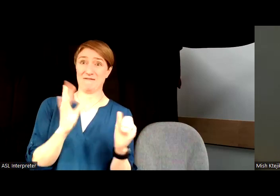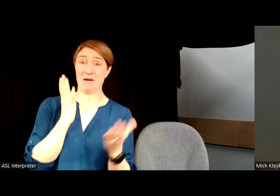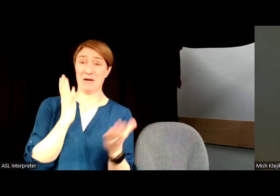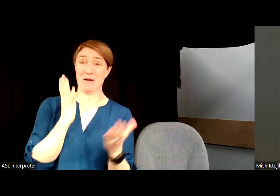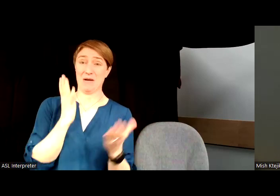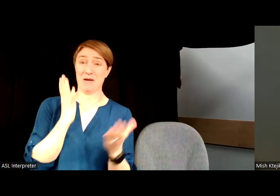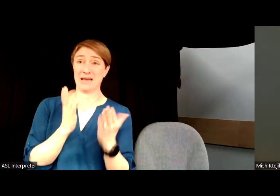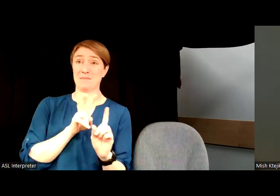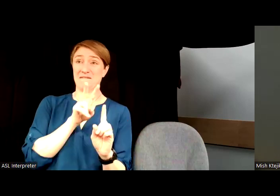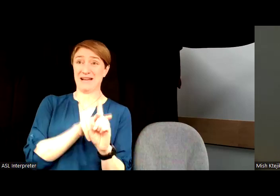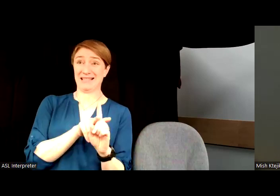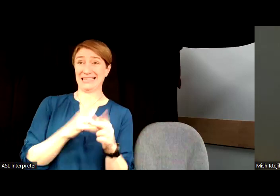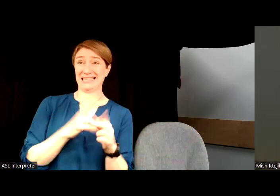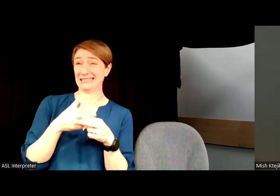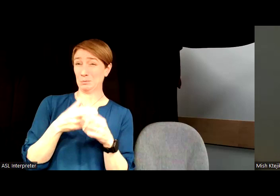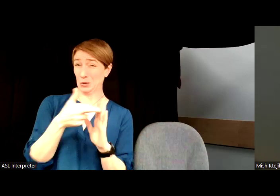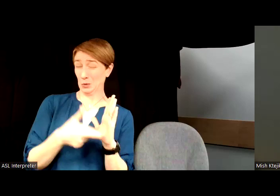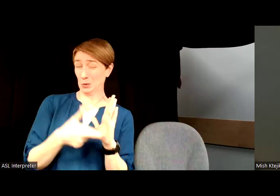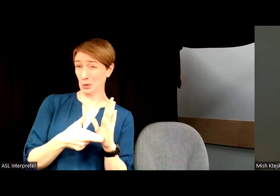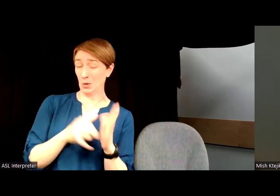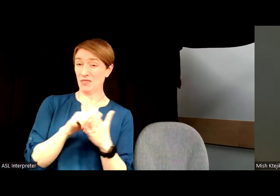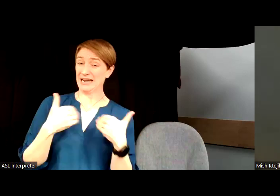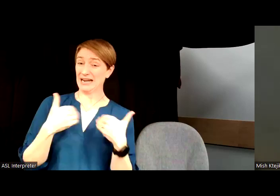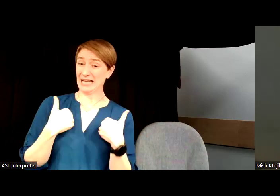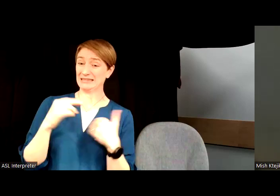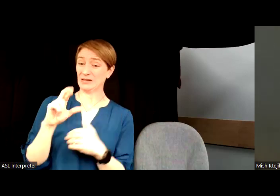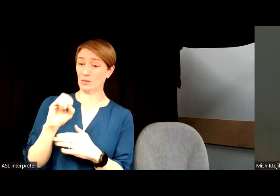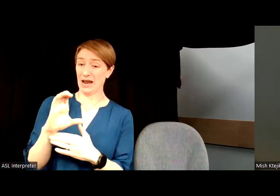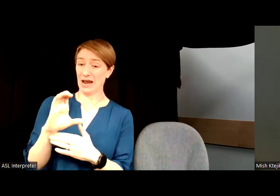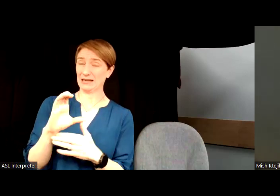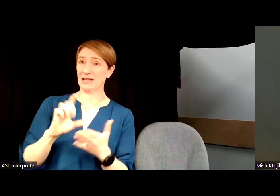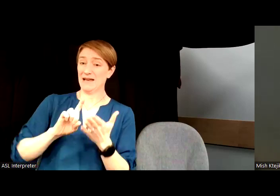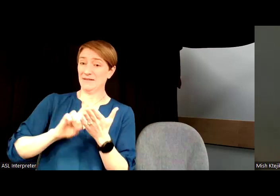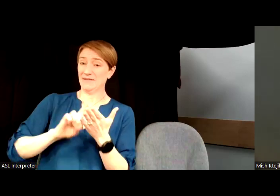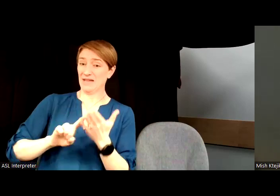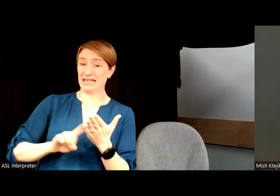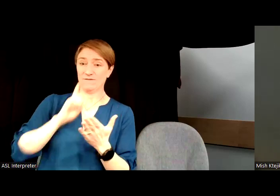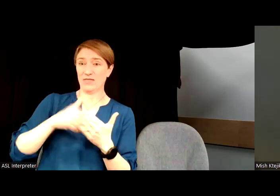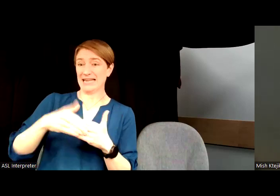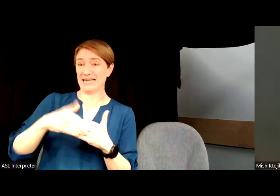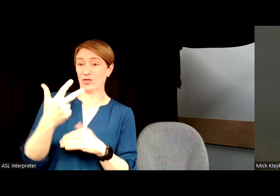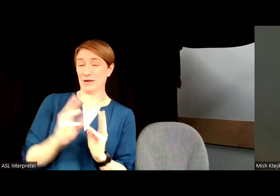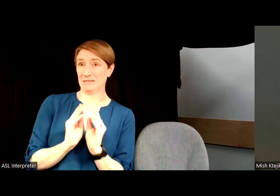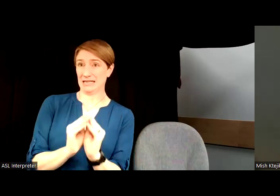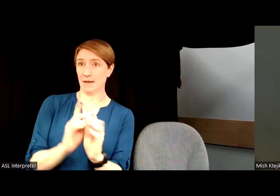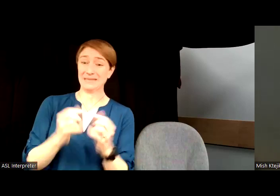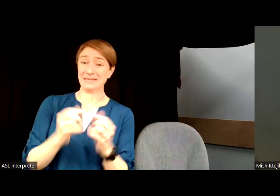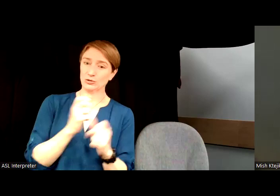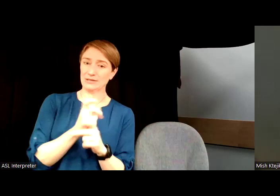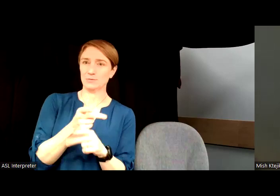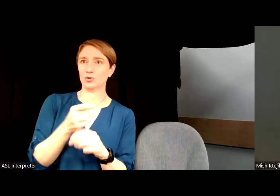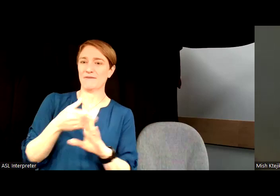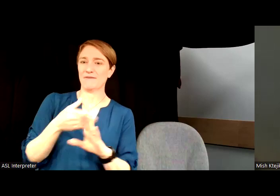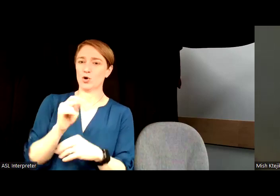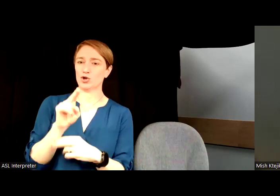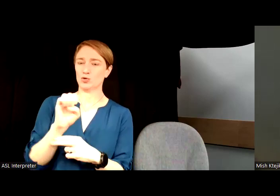a temporary rule that has the RAC vetted over the next 3 weeks. But it still keeps you in the June 8th